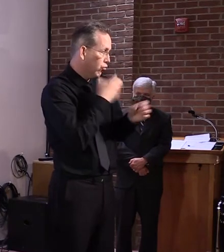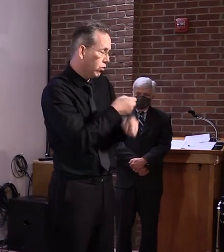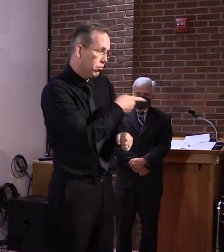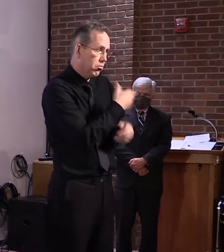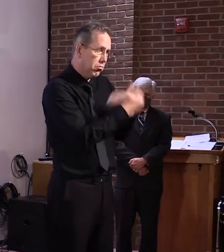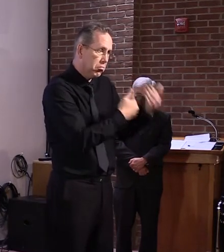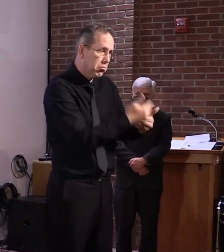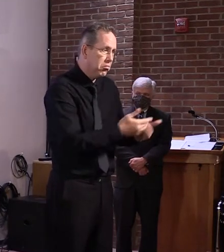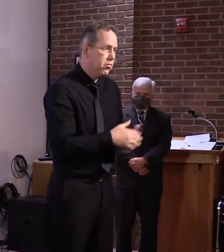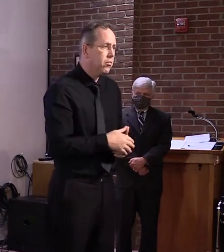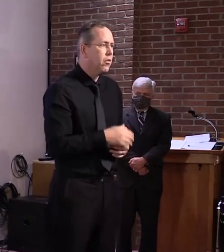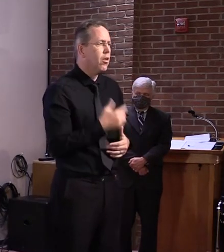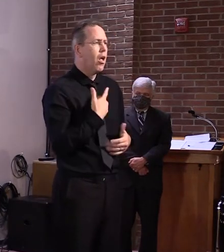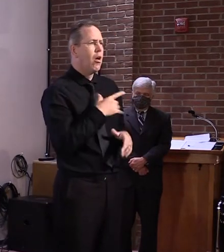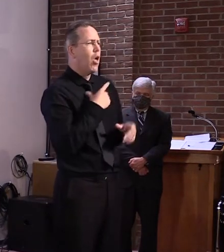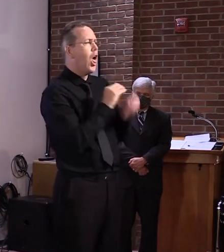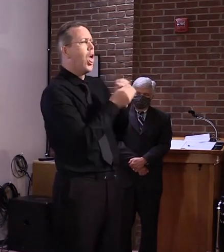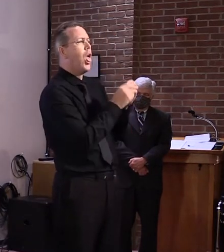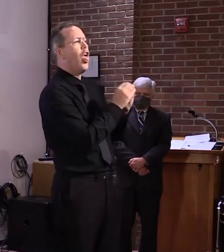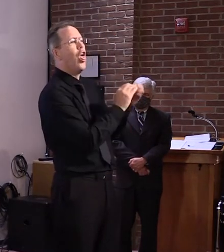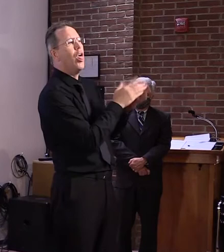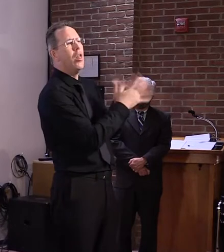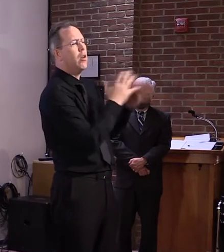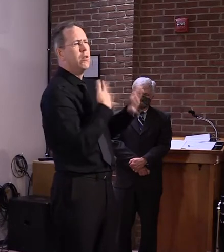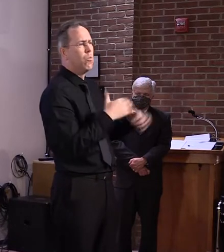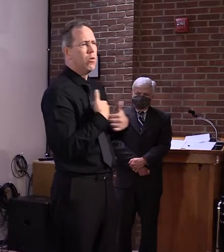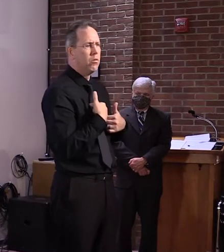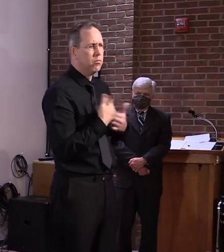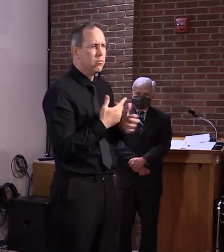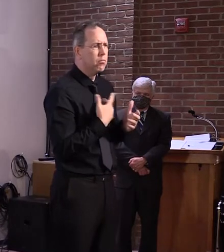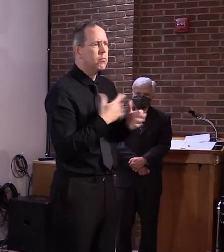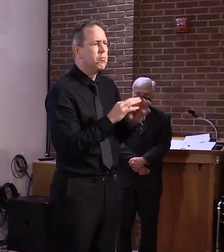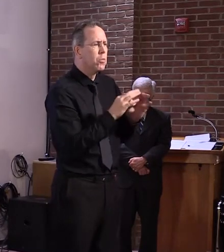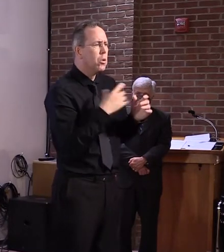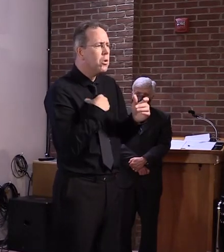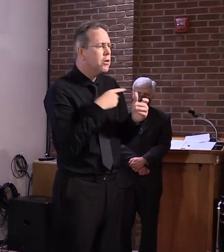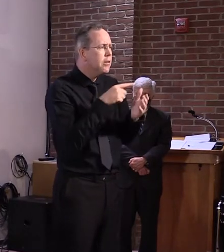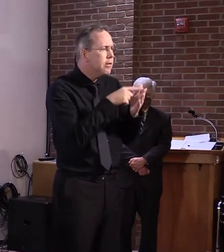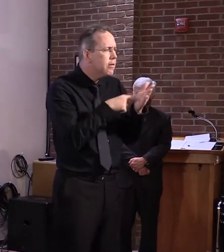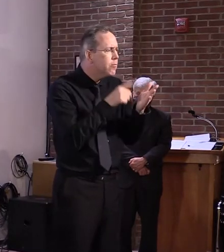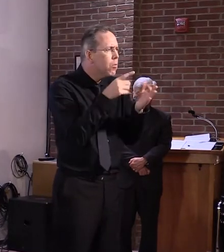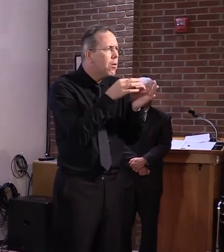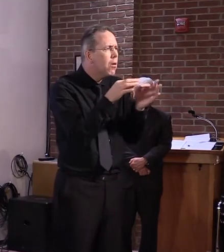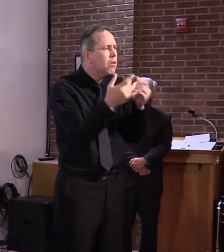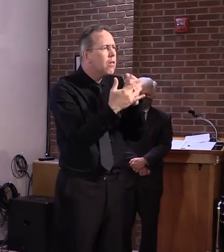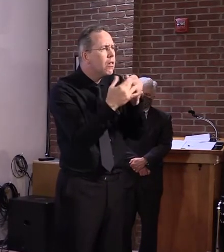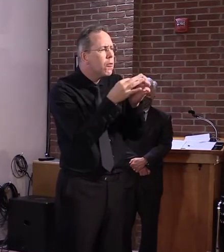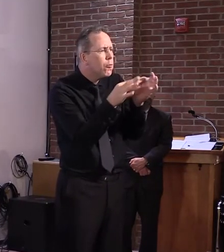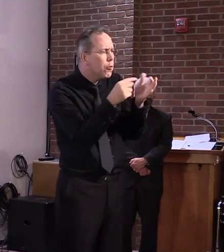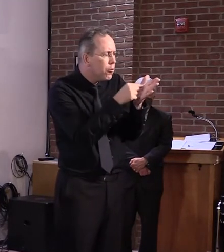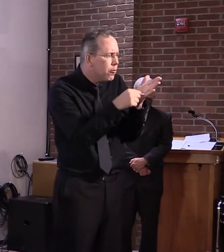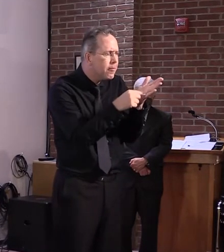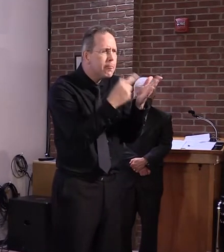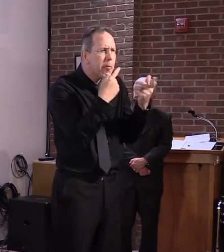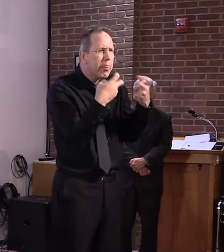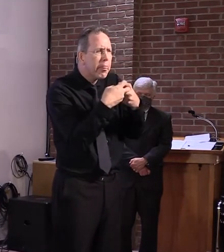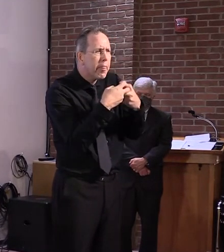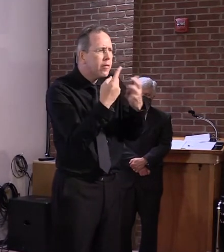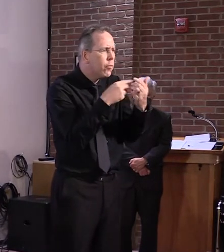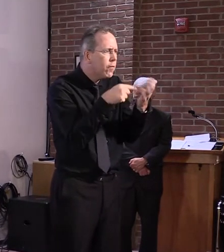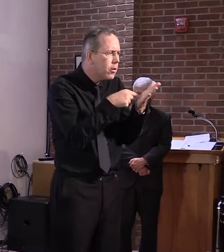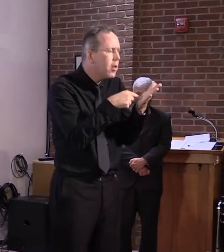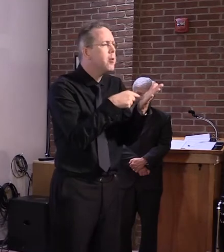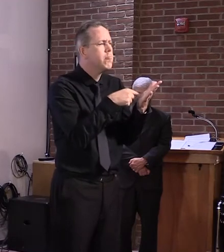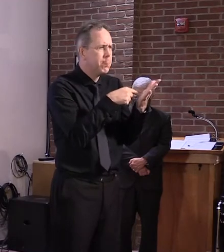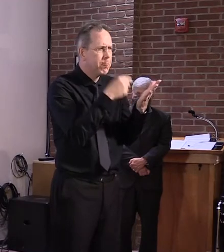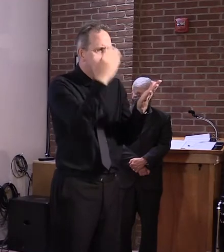I know there's a technical aspect of the bill that may be problematic, but the legislature knew about that before it was passed. And they